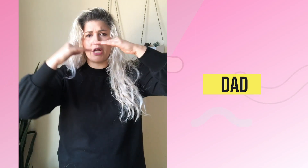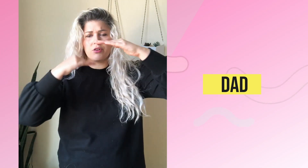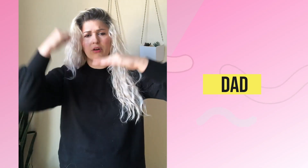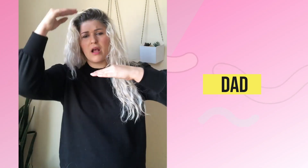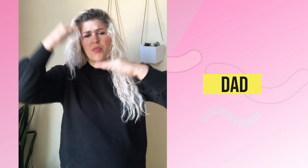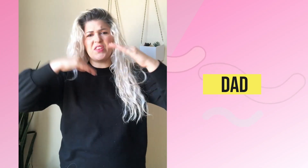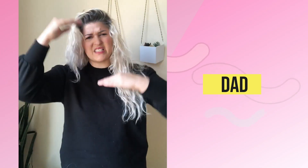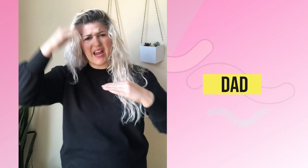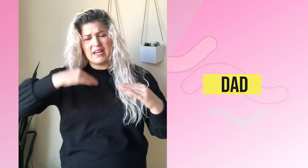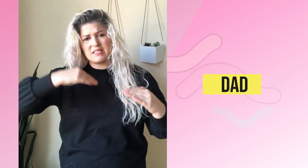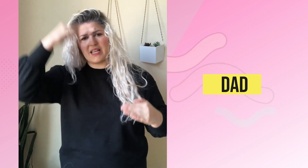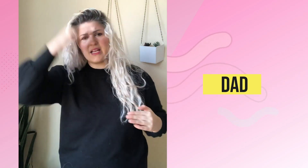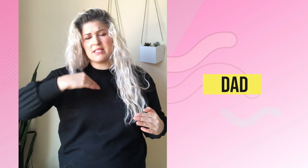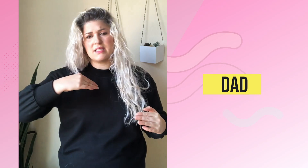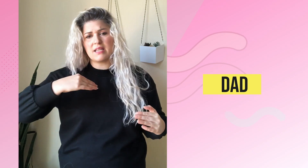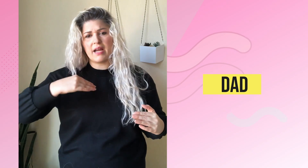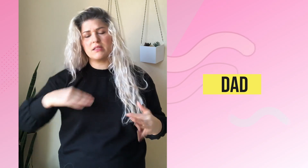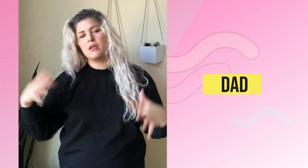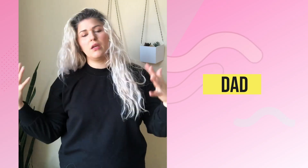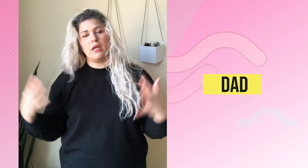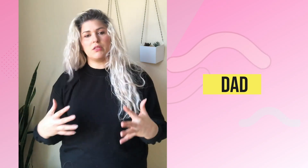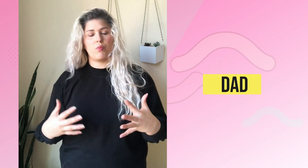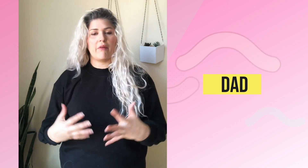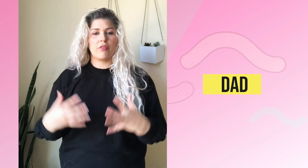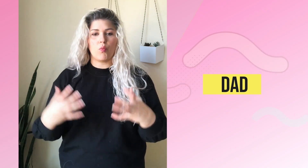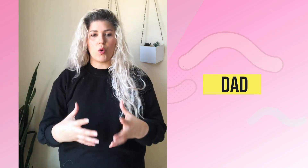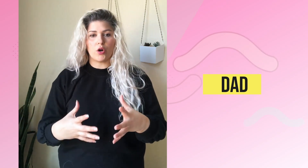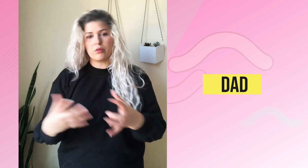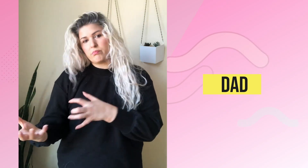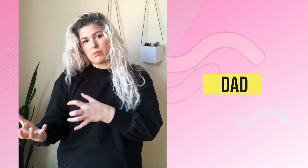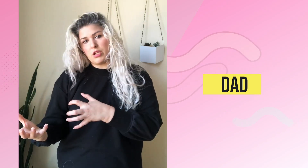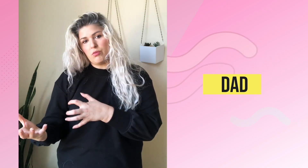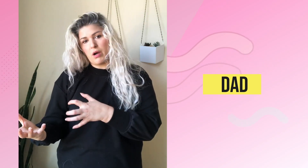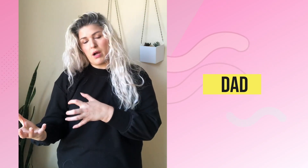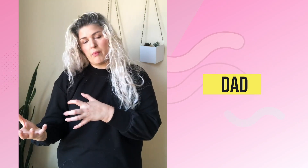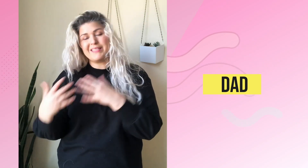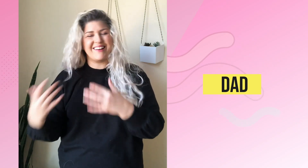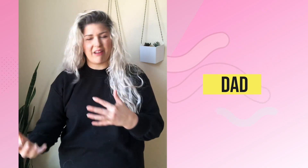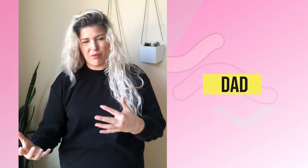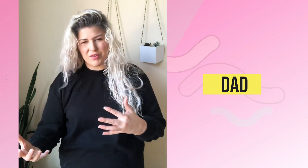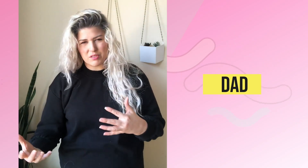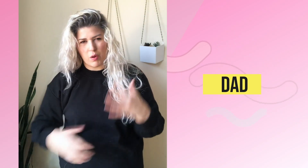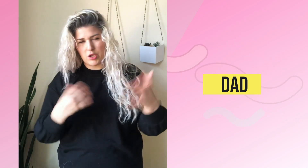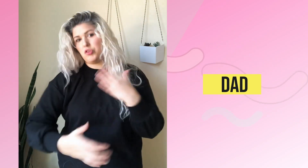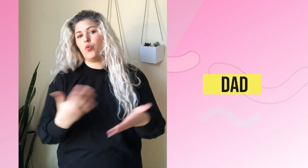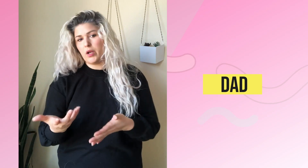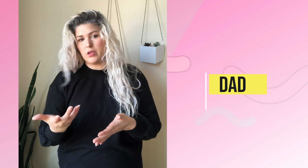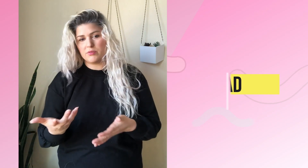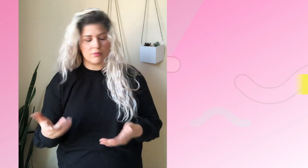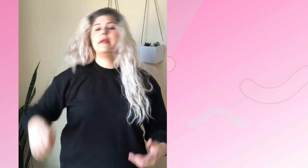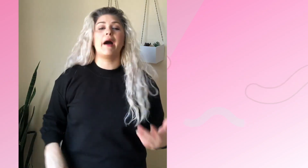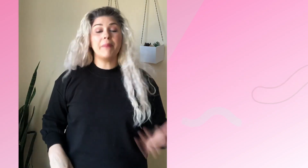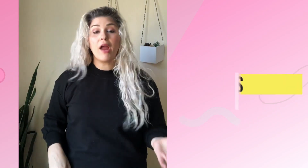whatever gender that the sign says it's assigned. It's whatever the word that you identify with is what you